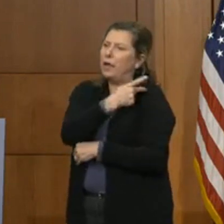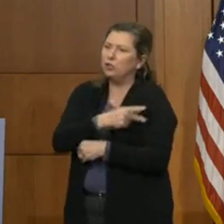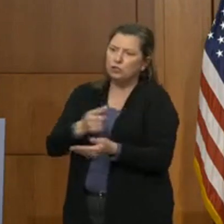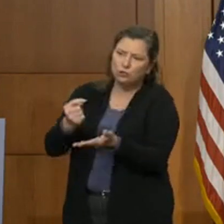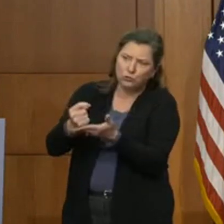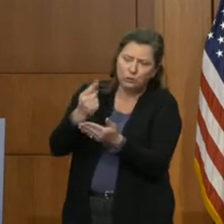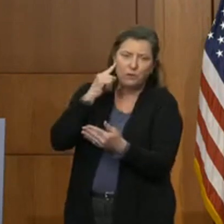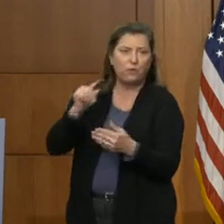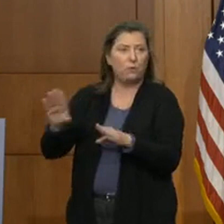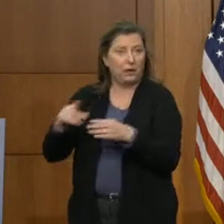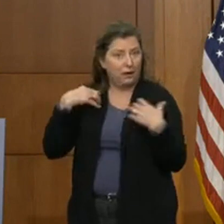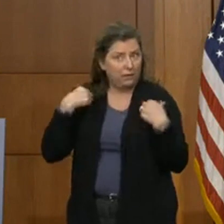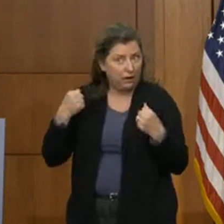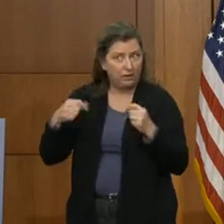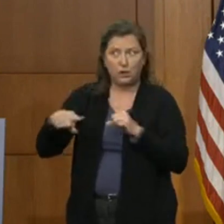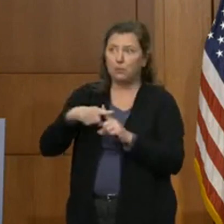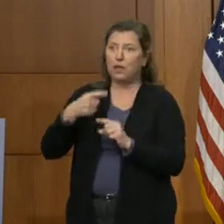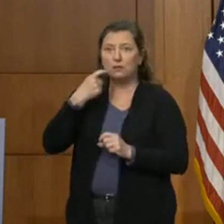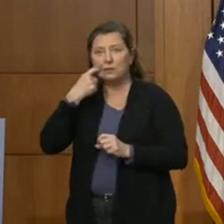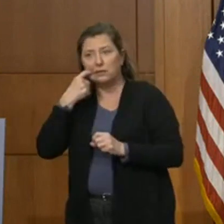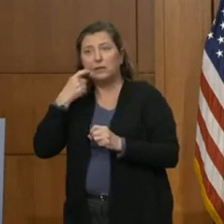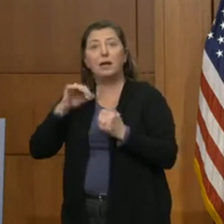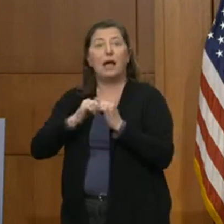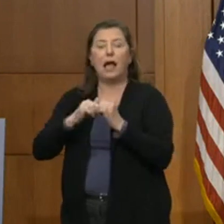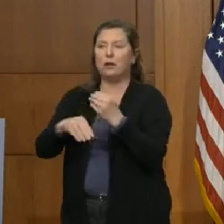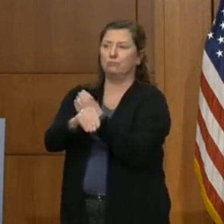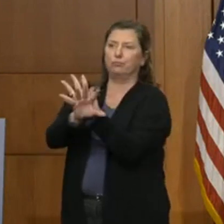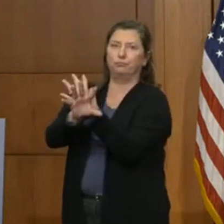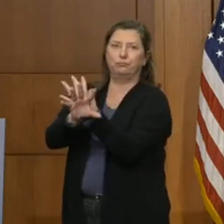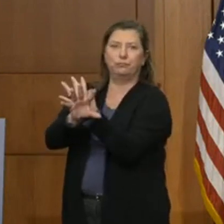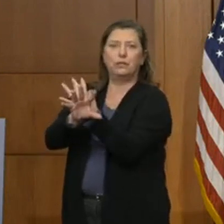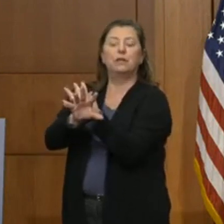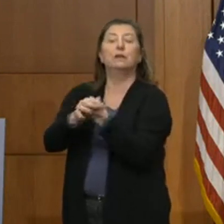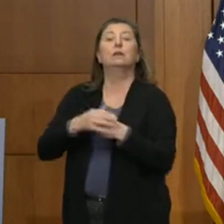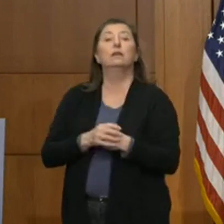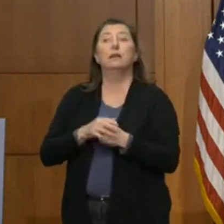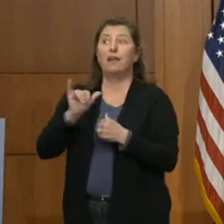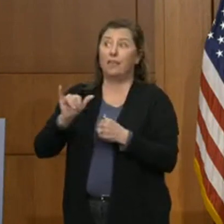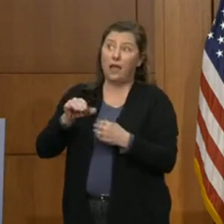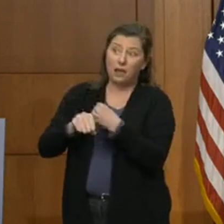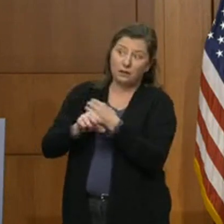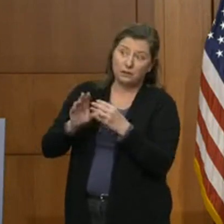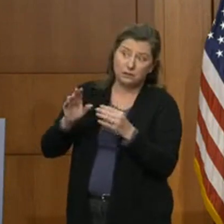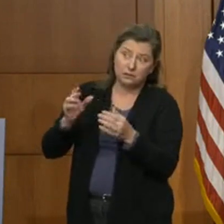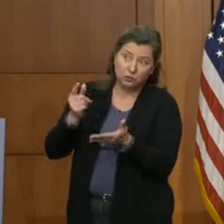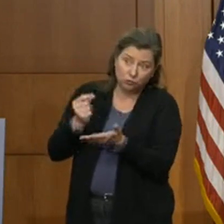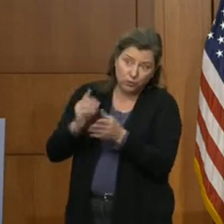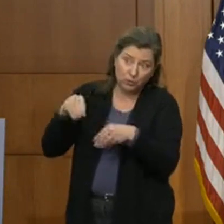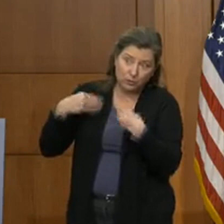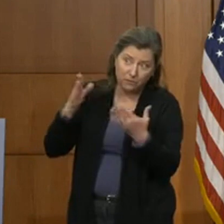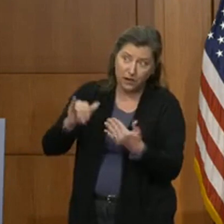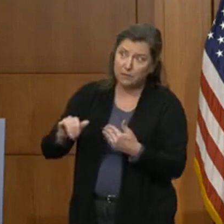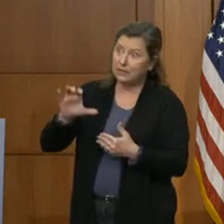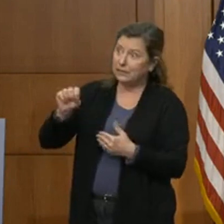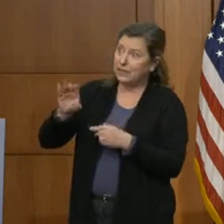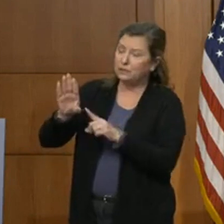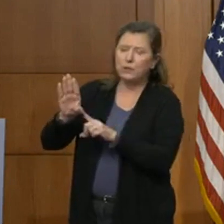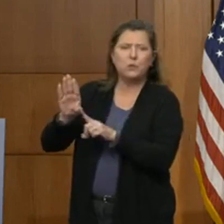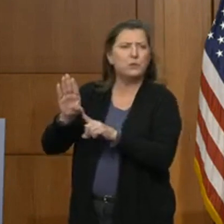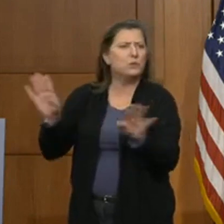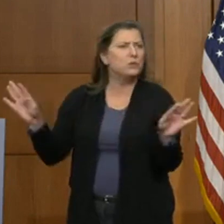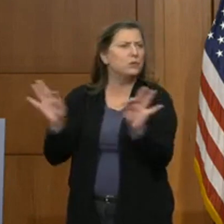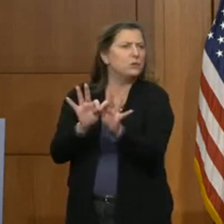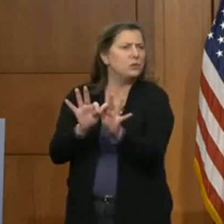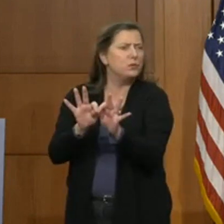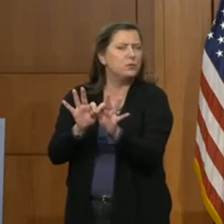and substance use via telehealth. The behavioral health treatment provided by our CSBs is critical